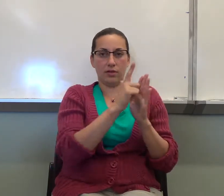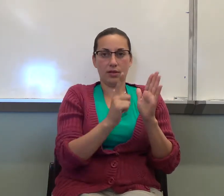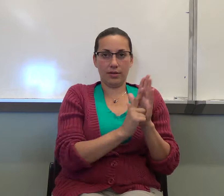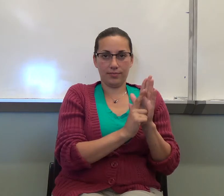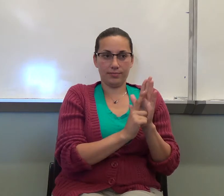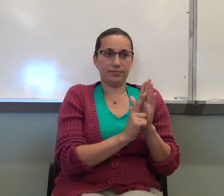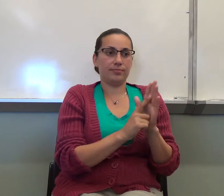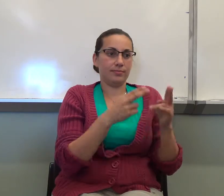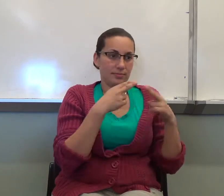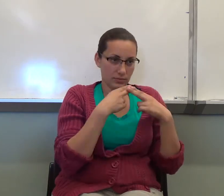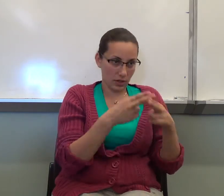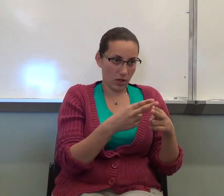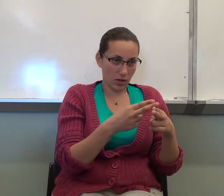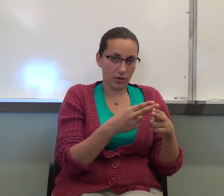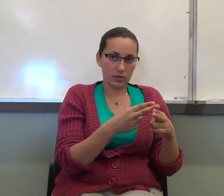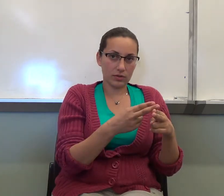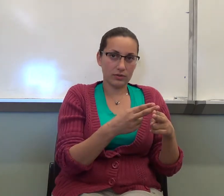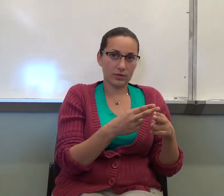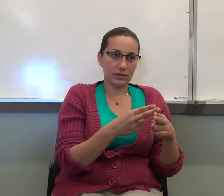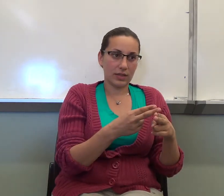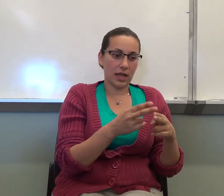called clearing parentheses.